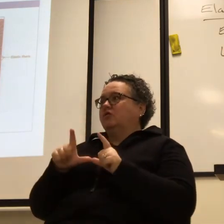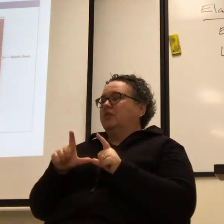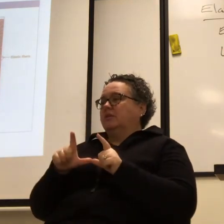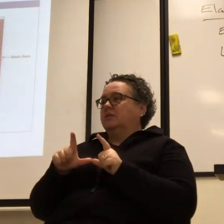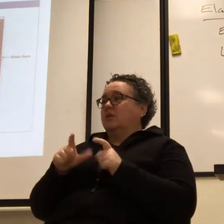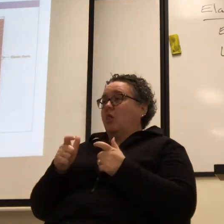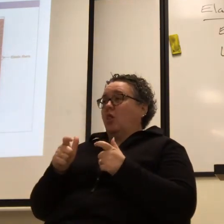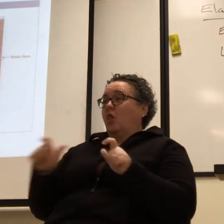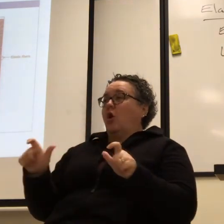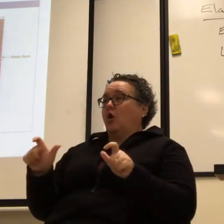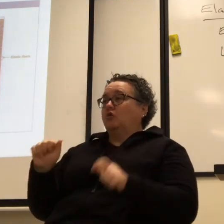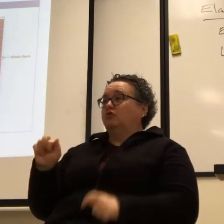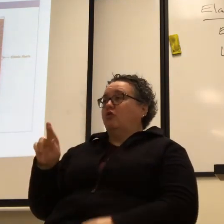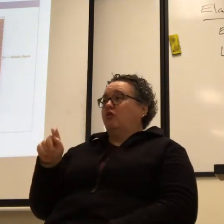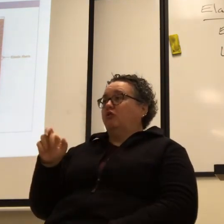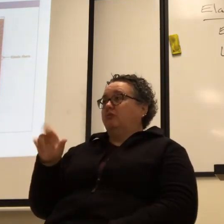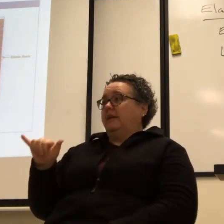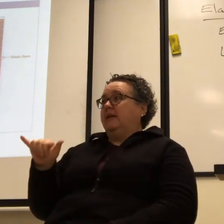Large